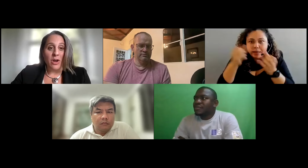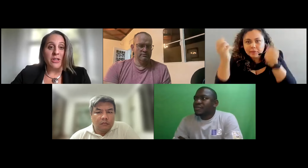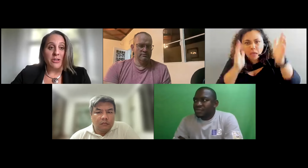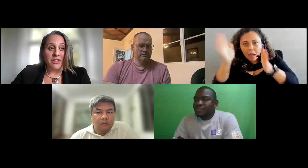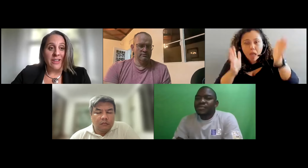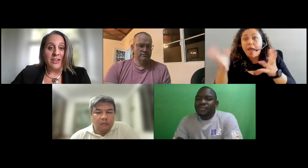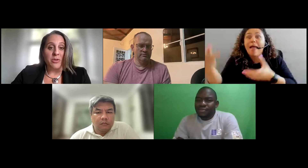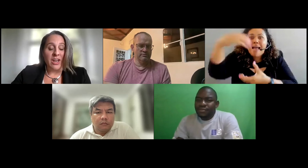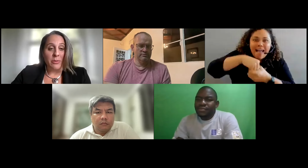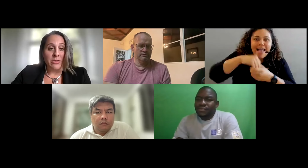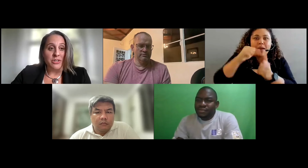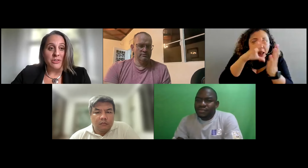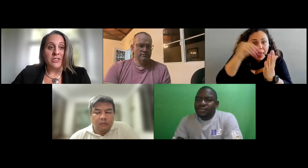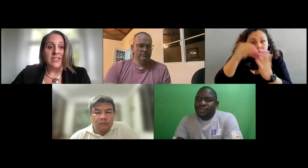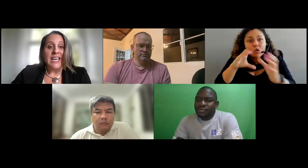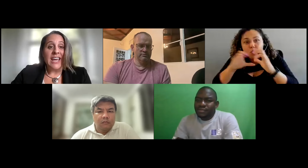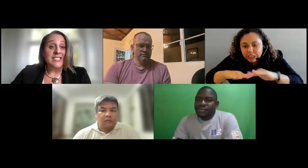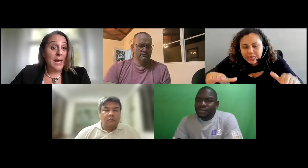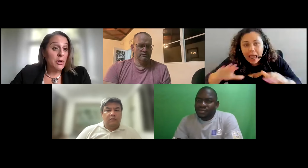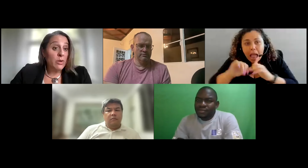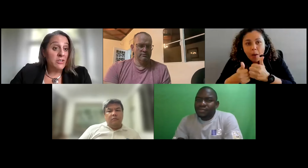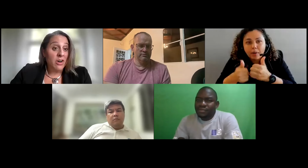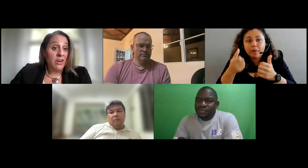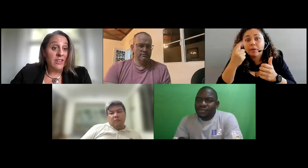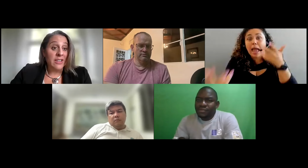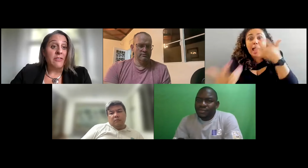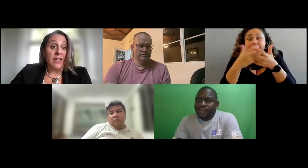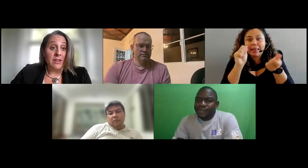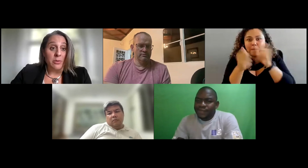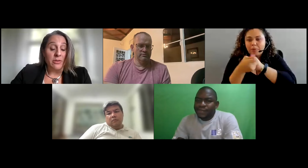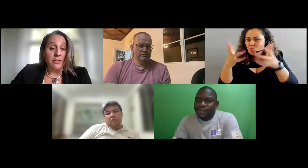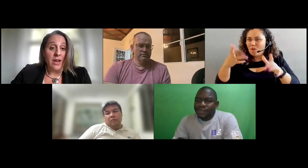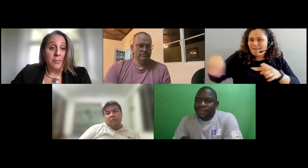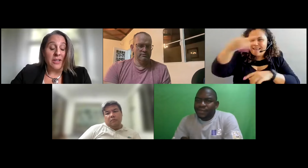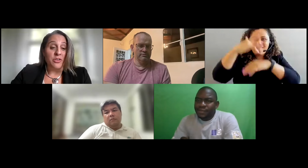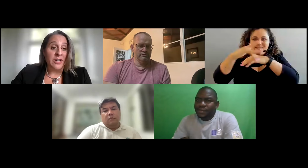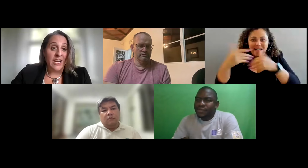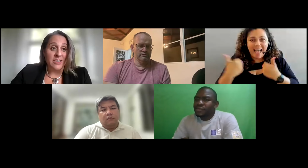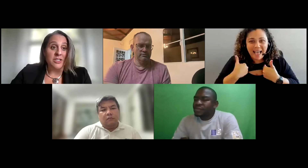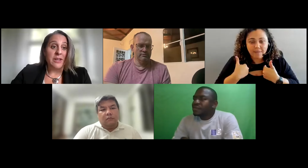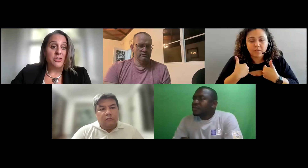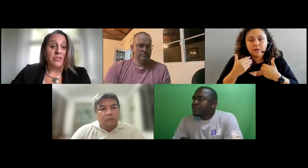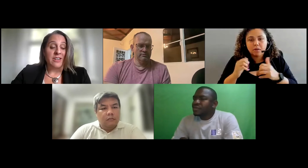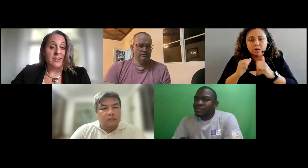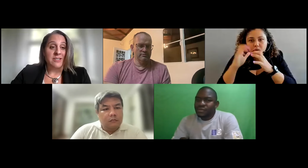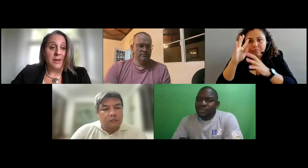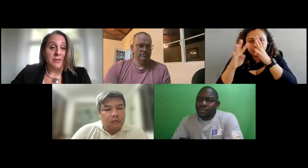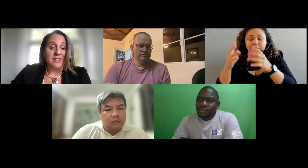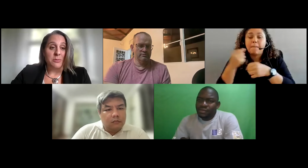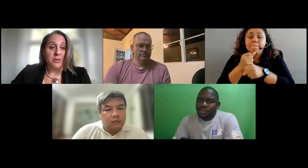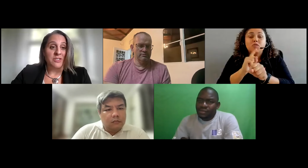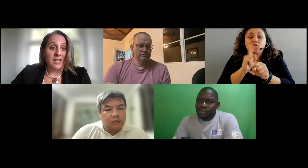parents involved in learning that, communicating with their children, and adapting what is already available and created to make sure that it